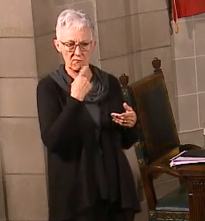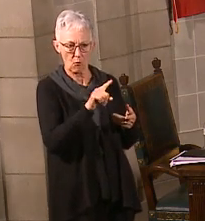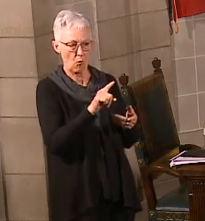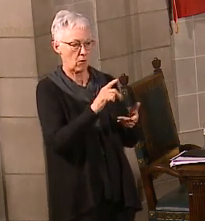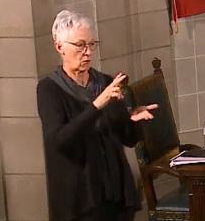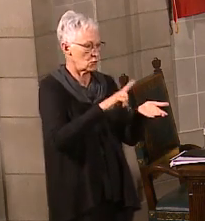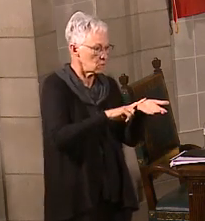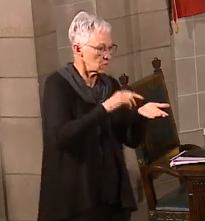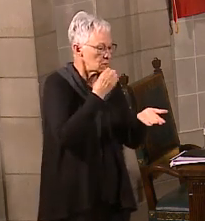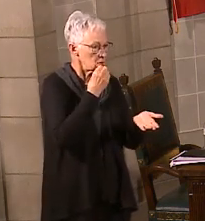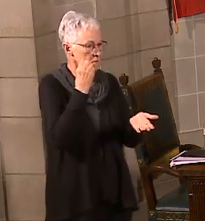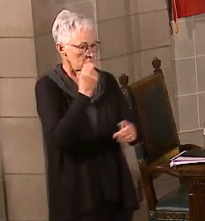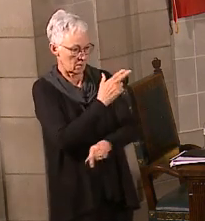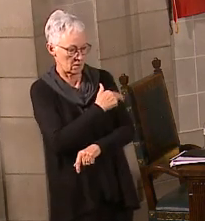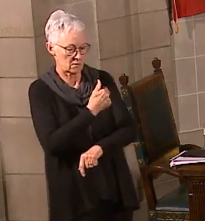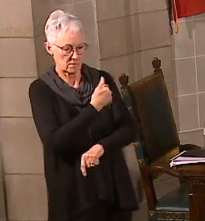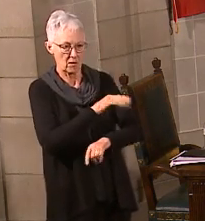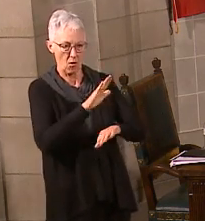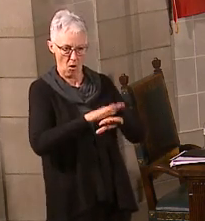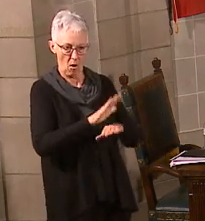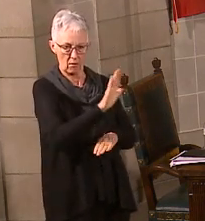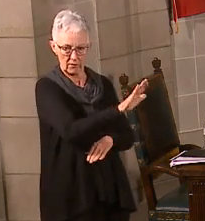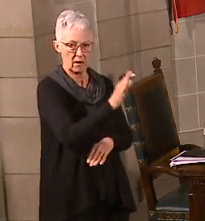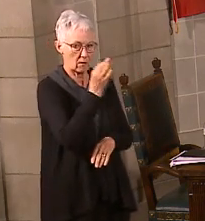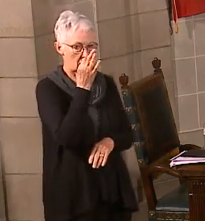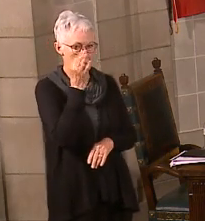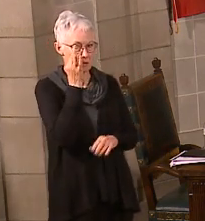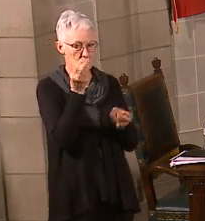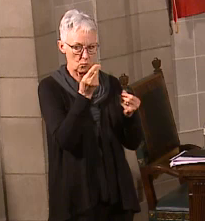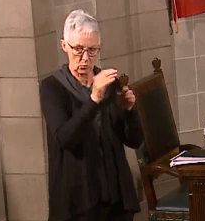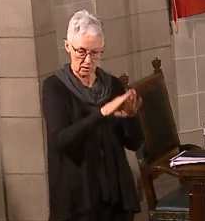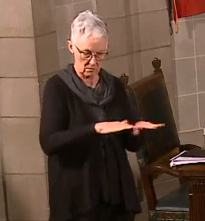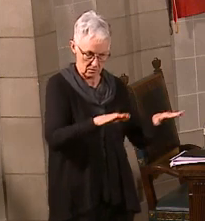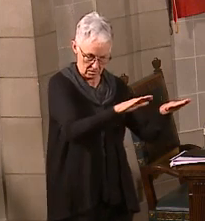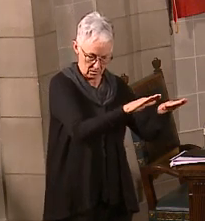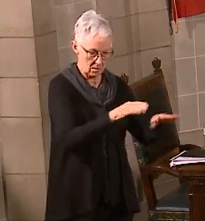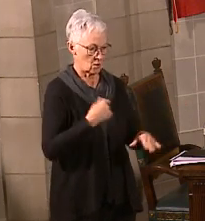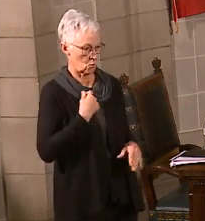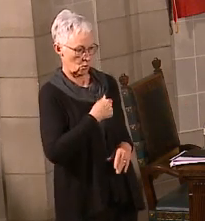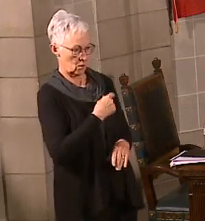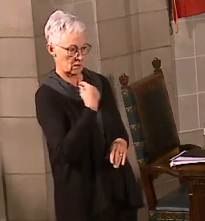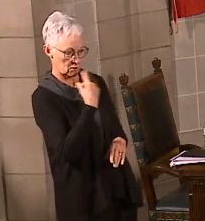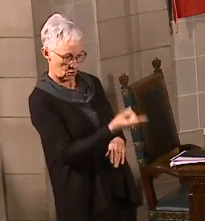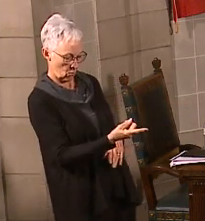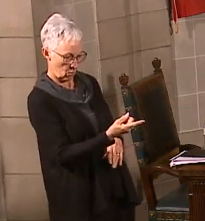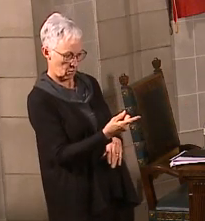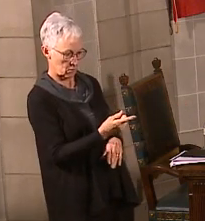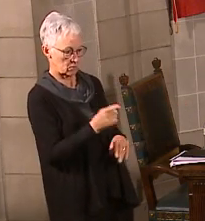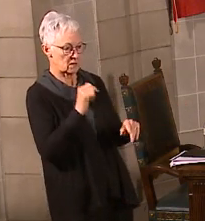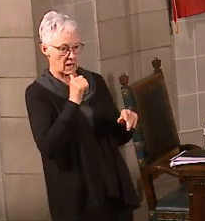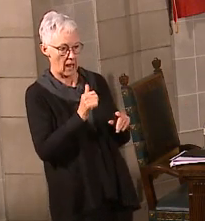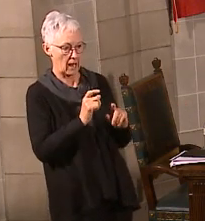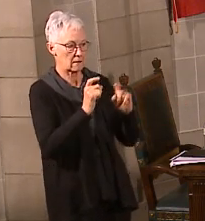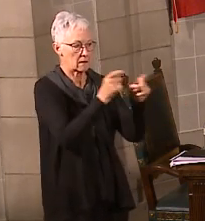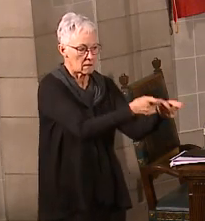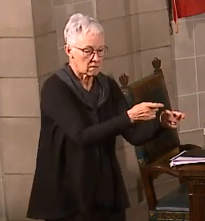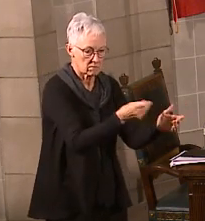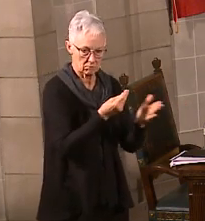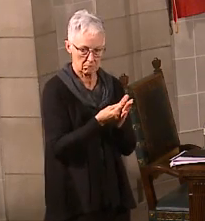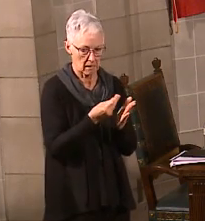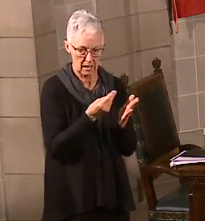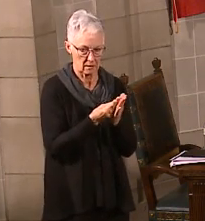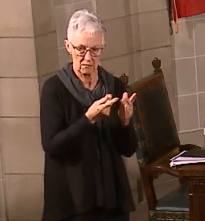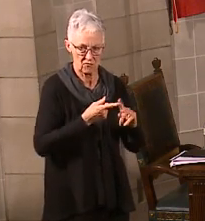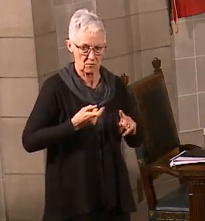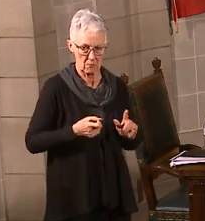or hospitals or health clinics and things like that specifically. We have told them there's not going to be dollars, specific financial aid coming